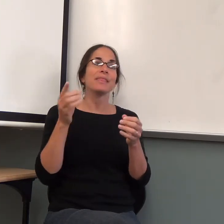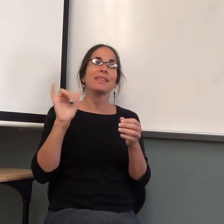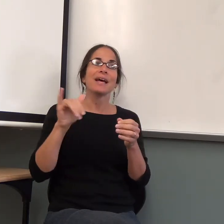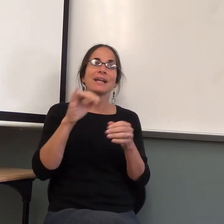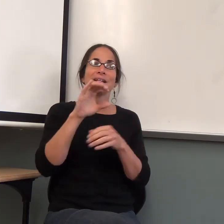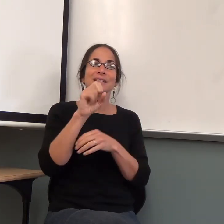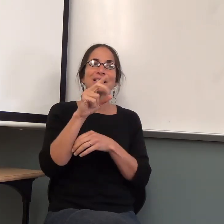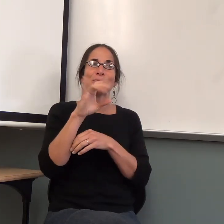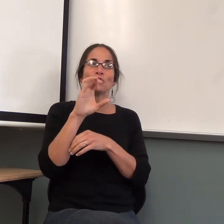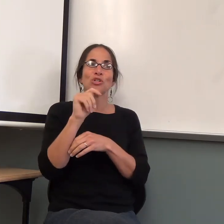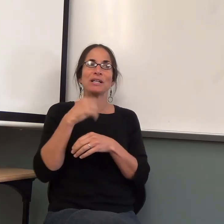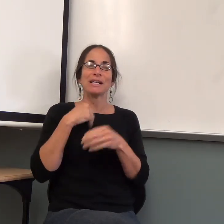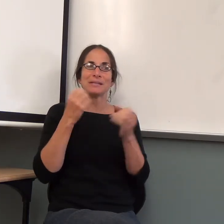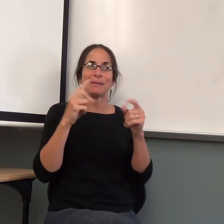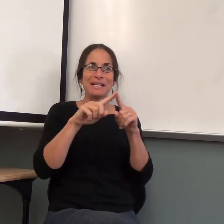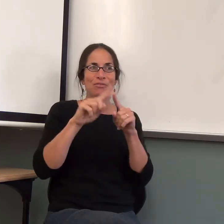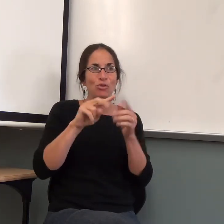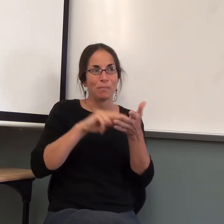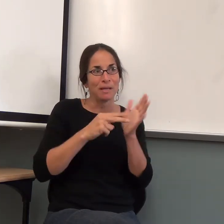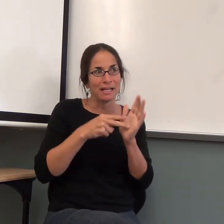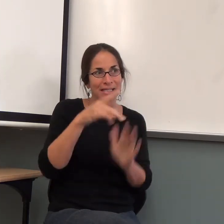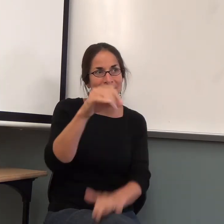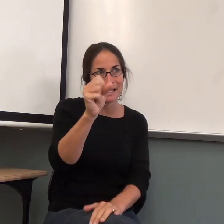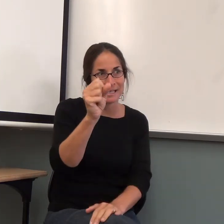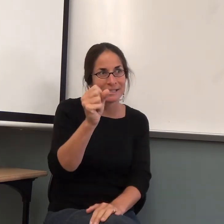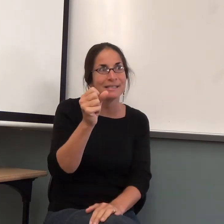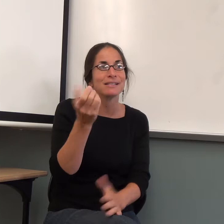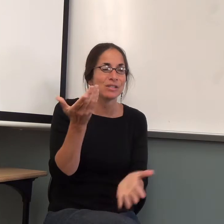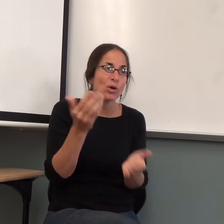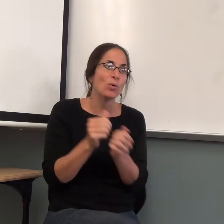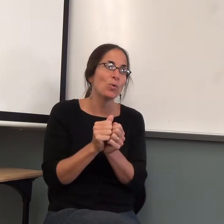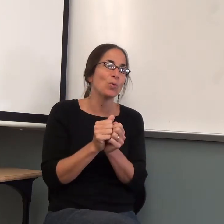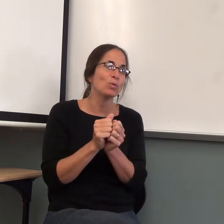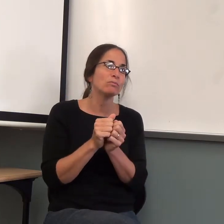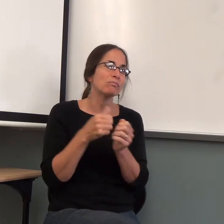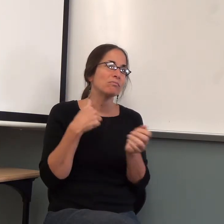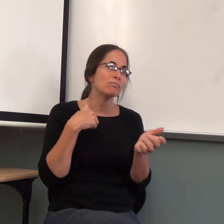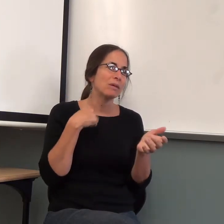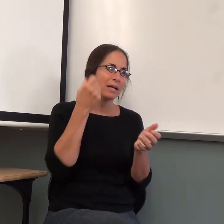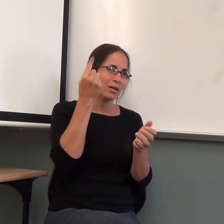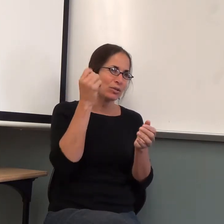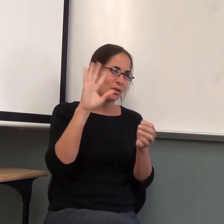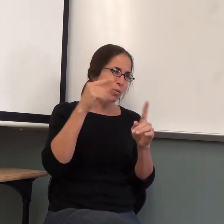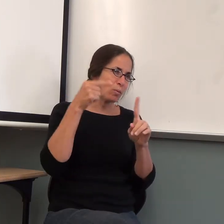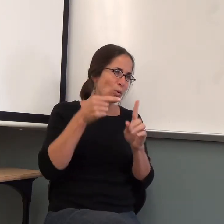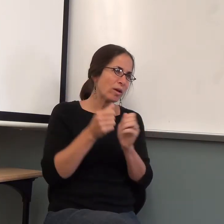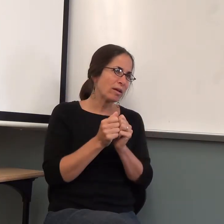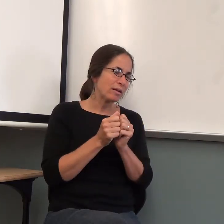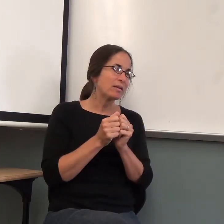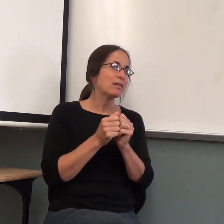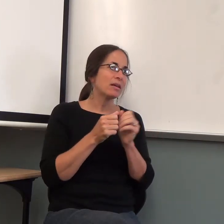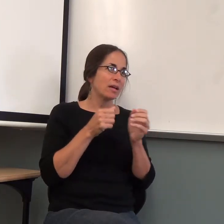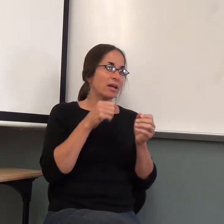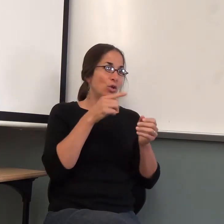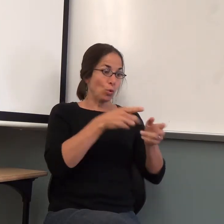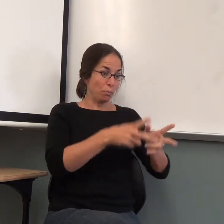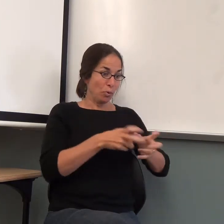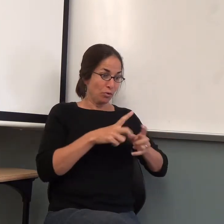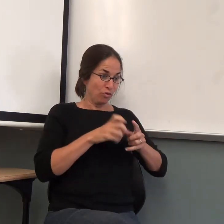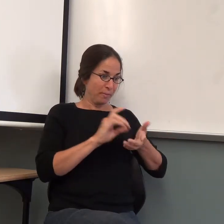are potentials for you to use that particular word in lots of different ways. So I'm sure that what you got out of the dictionary is correct, and we can look